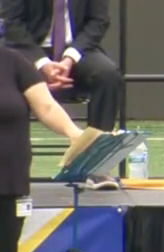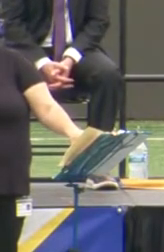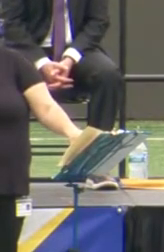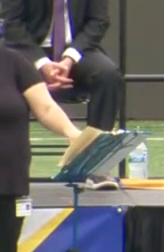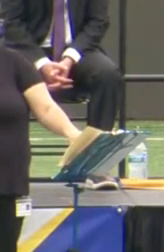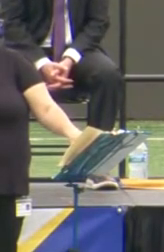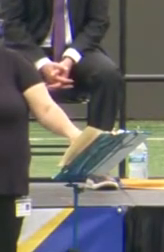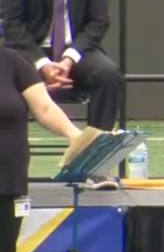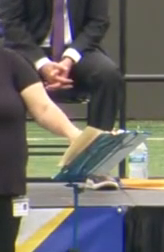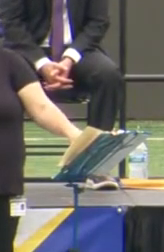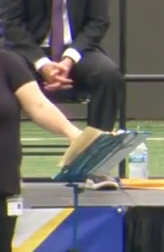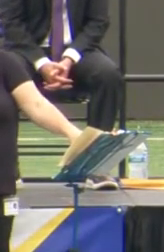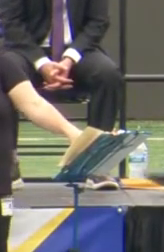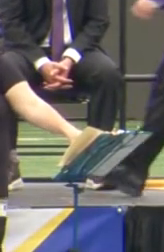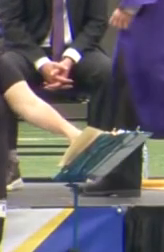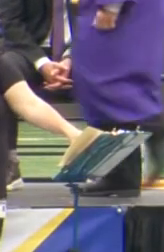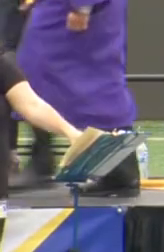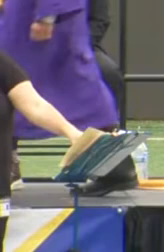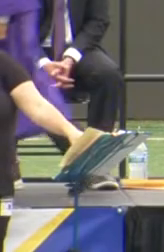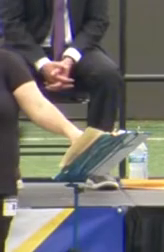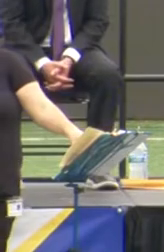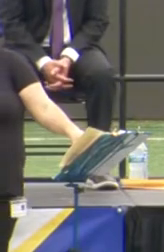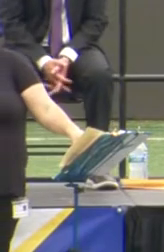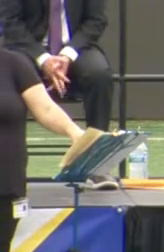Naomi Monet.